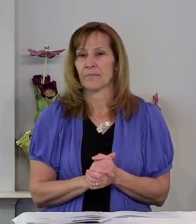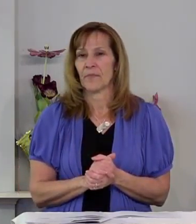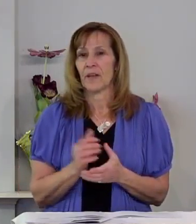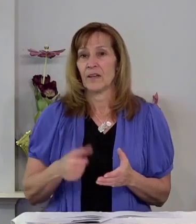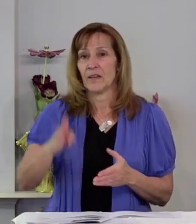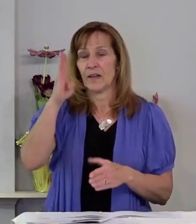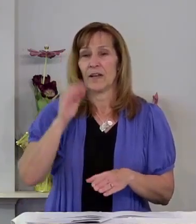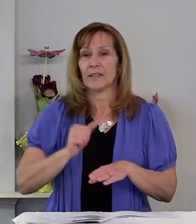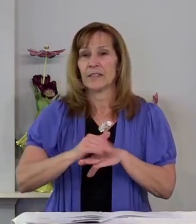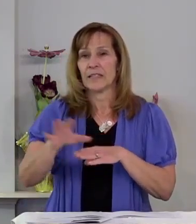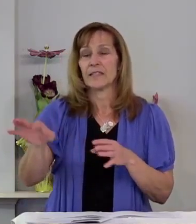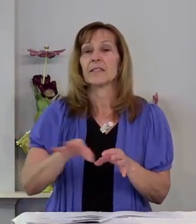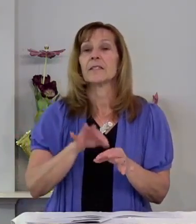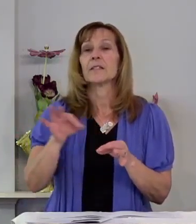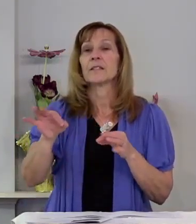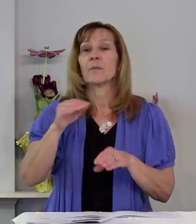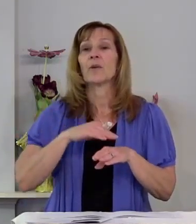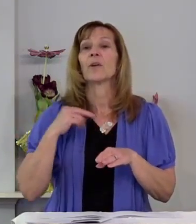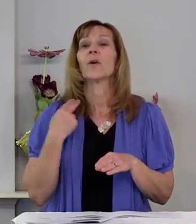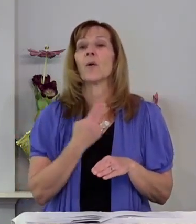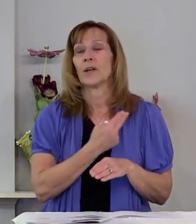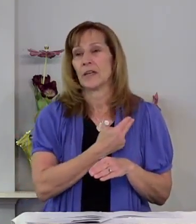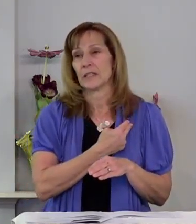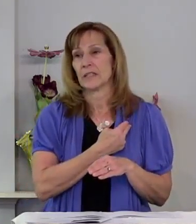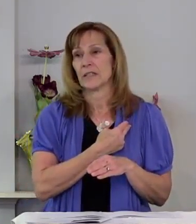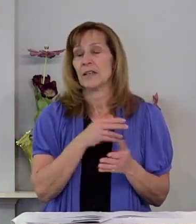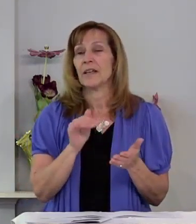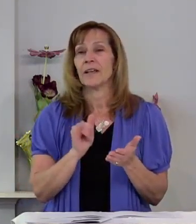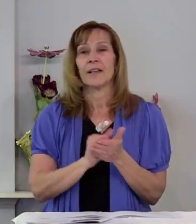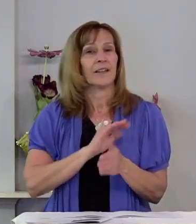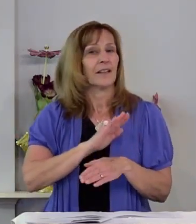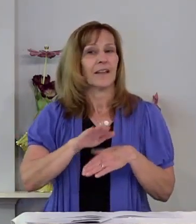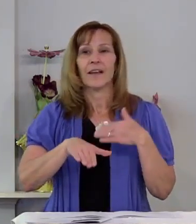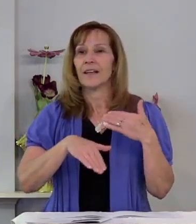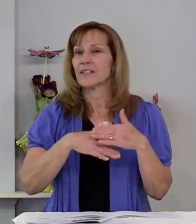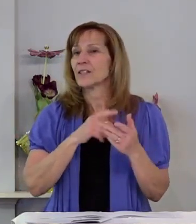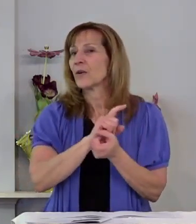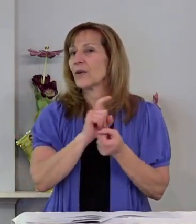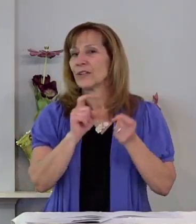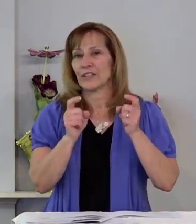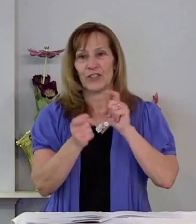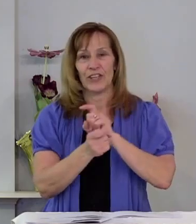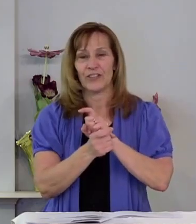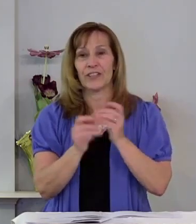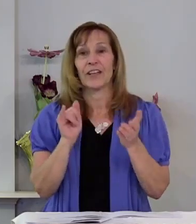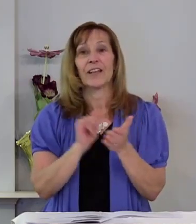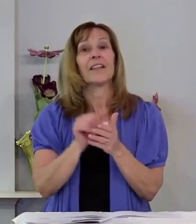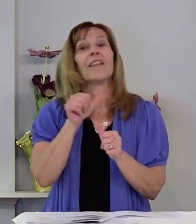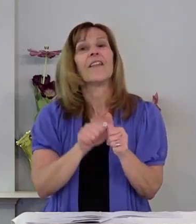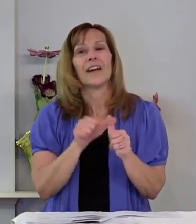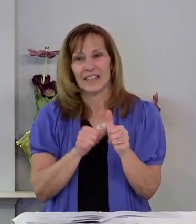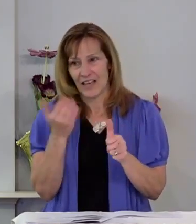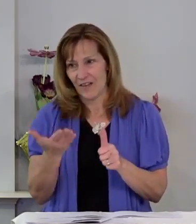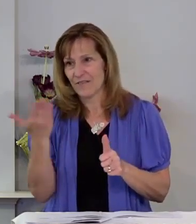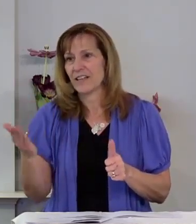God sends the Spirit on us. That's all that changes. And that is everything.